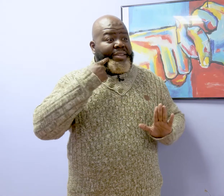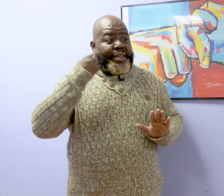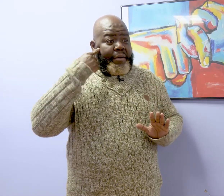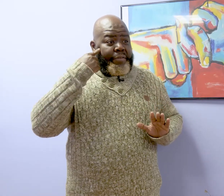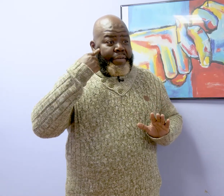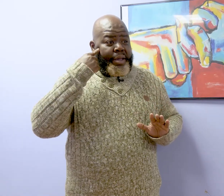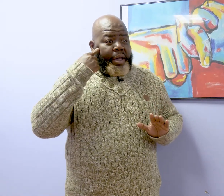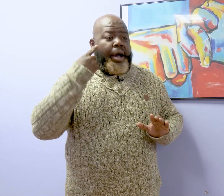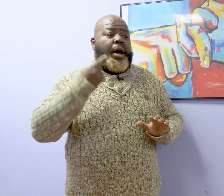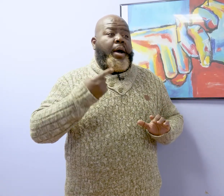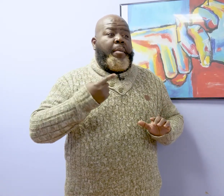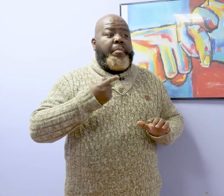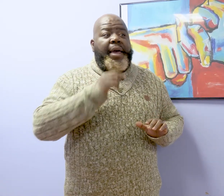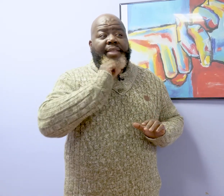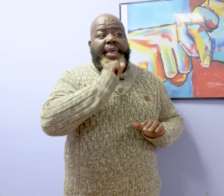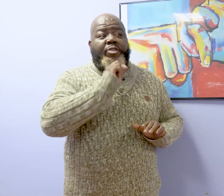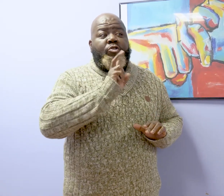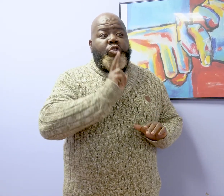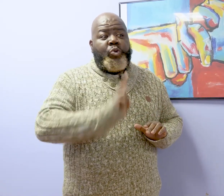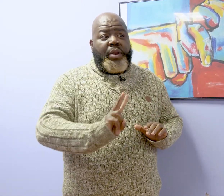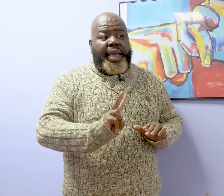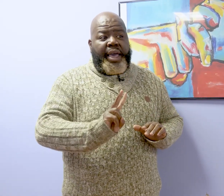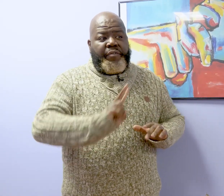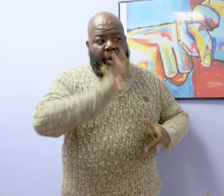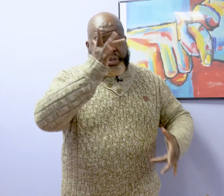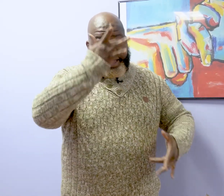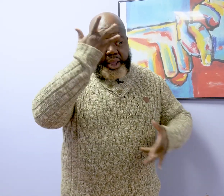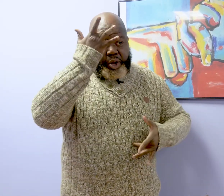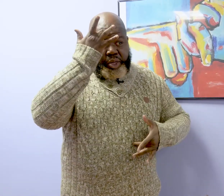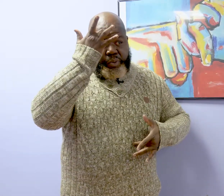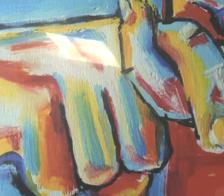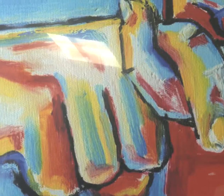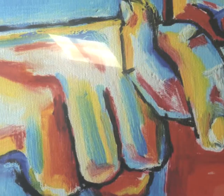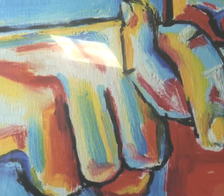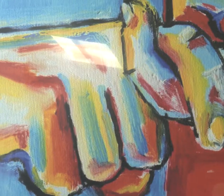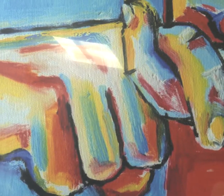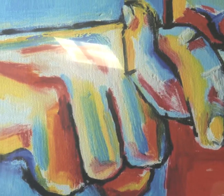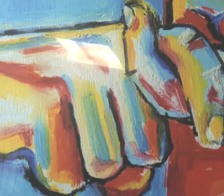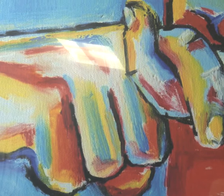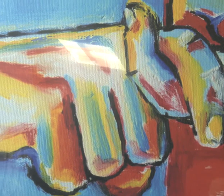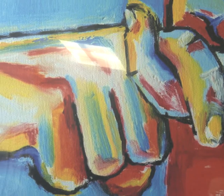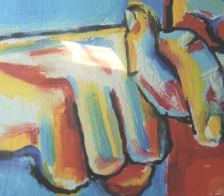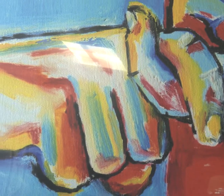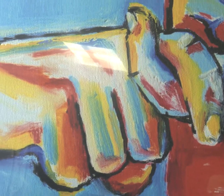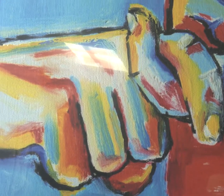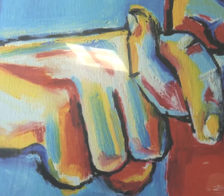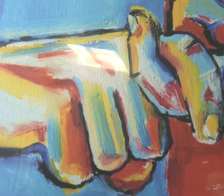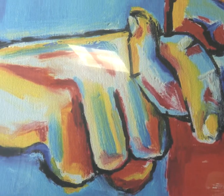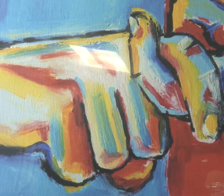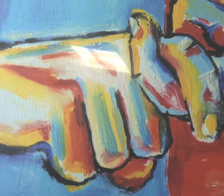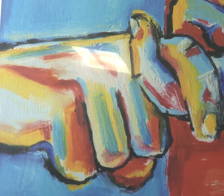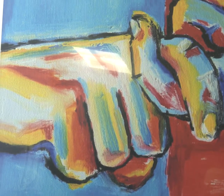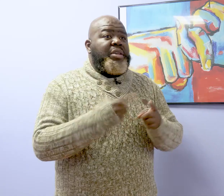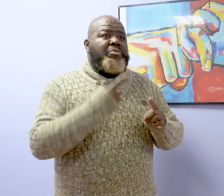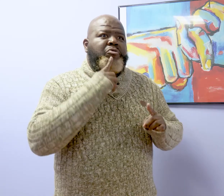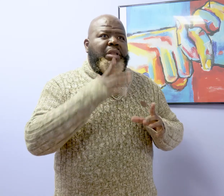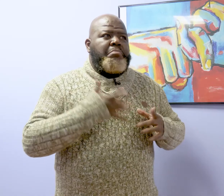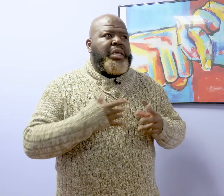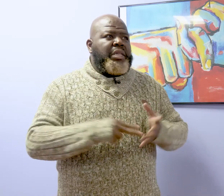and says this cafe has given him the opportunity to feel included and understood. This really means